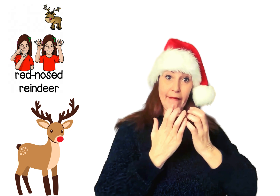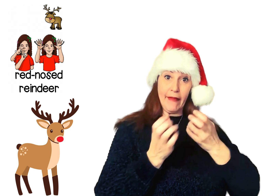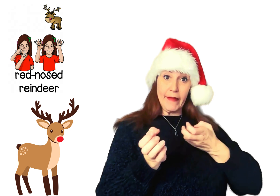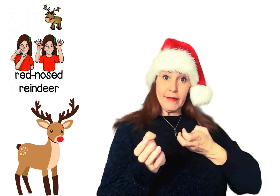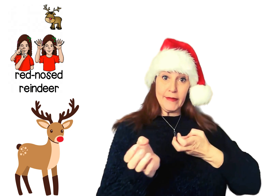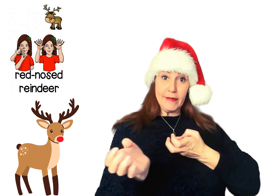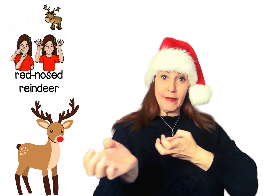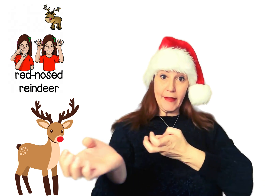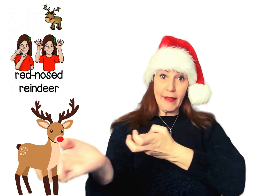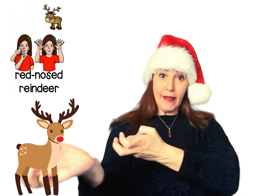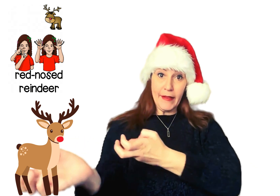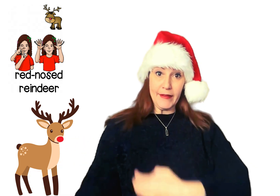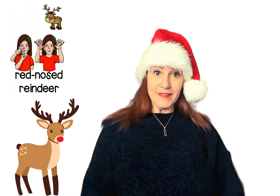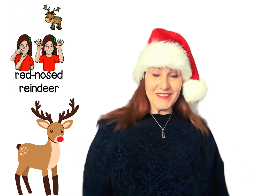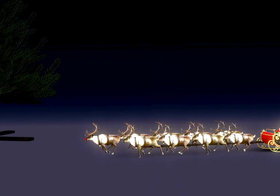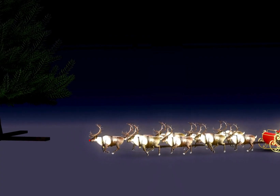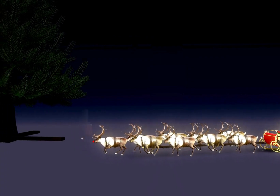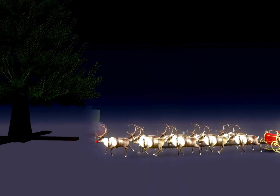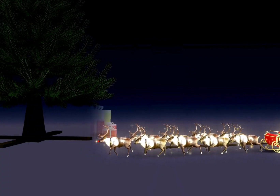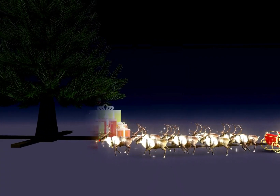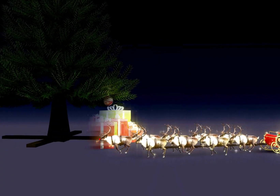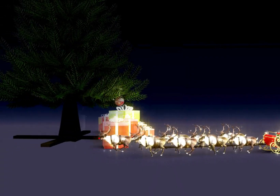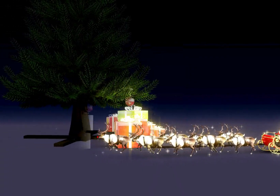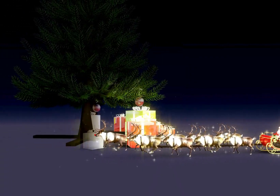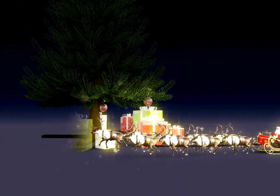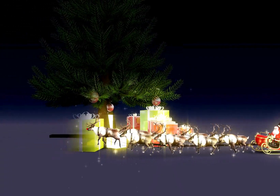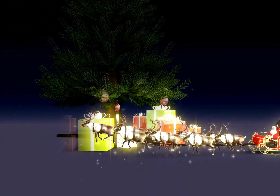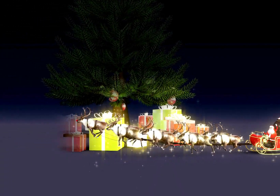He guides Santa's sleigh.